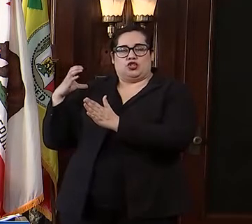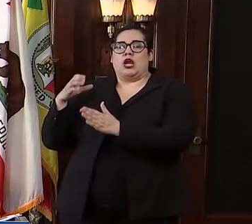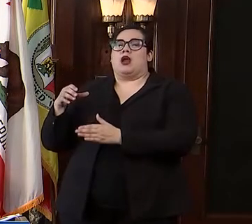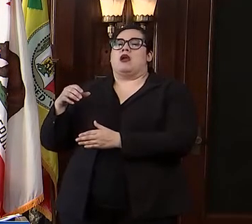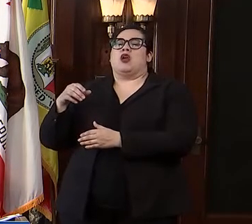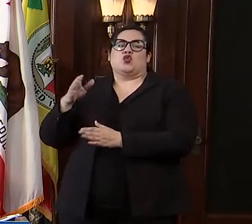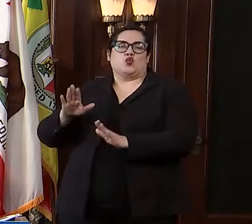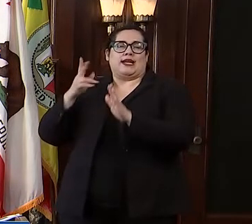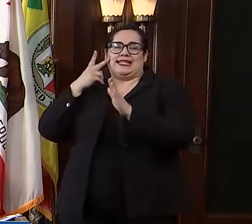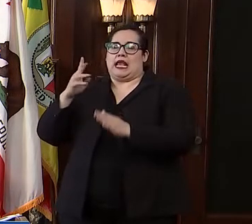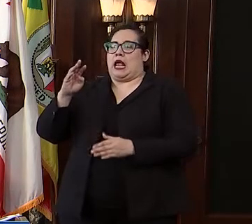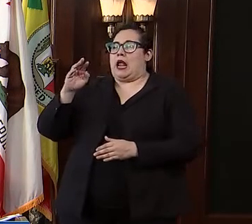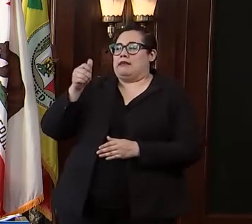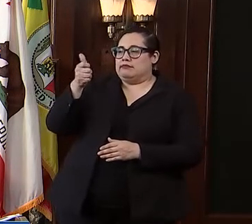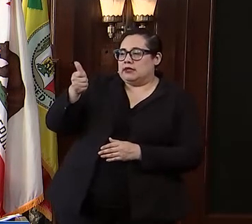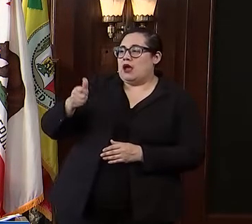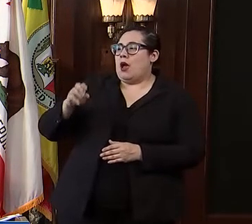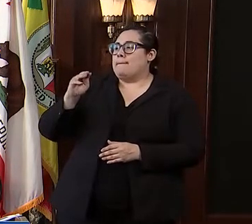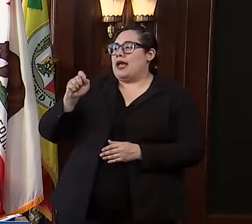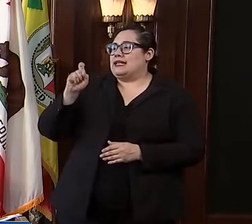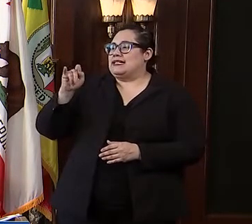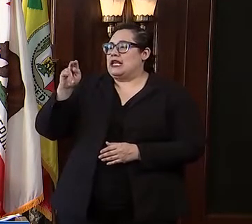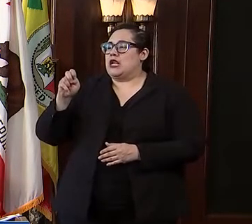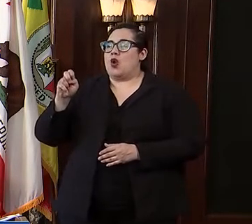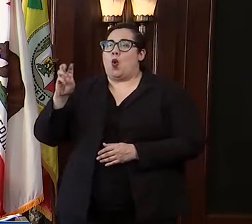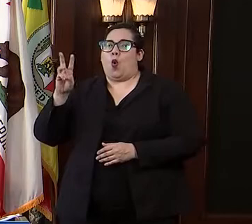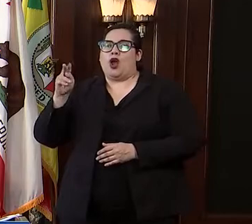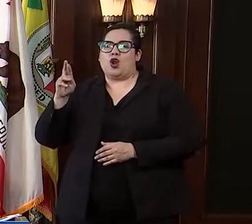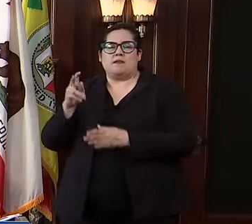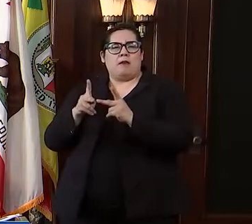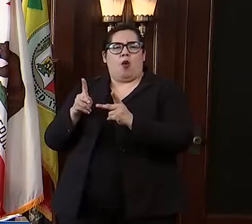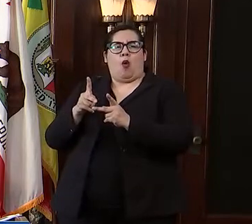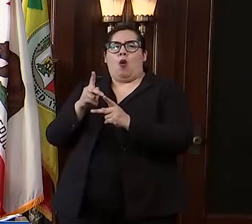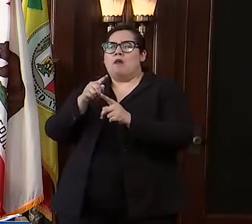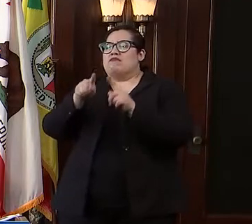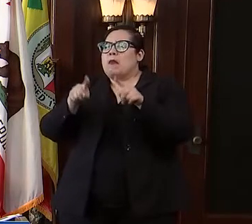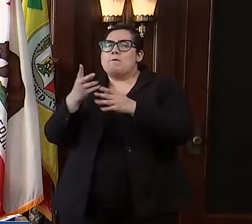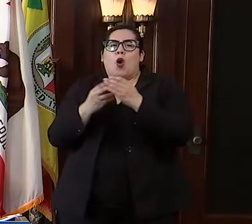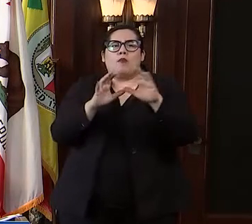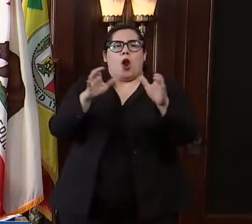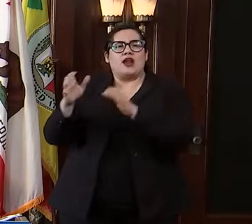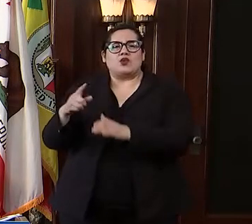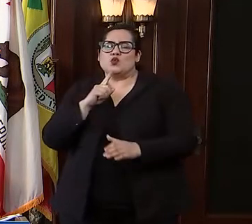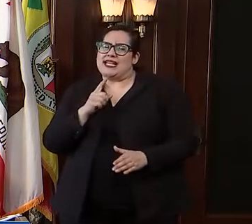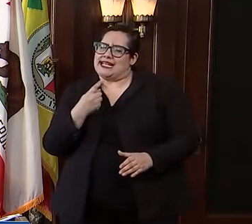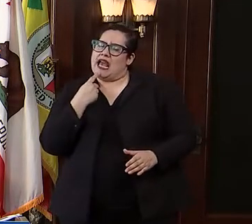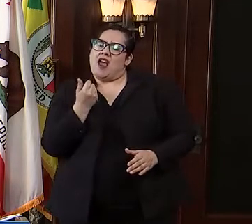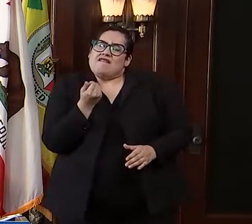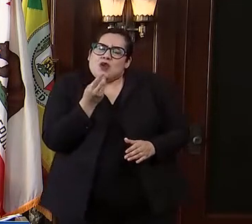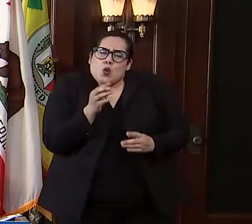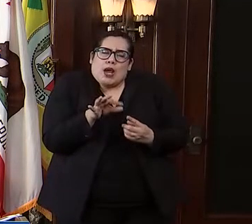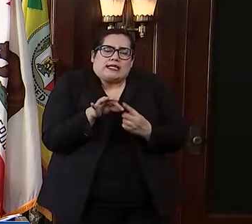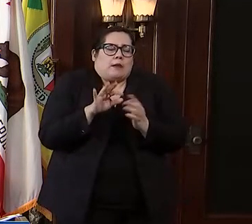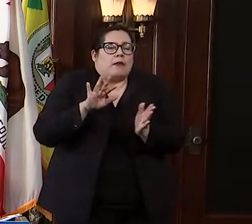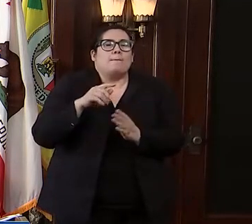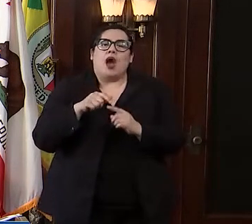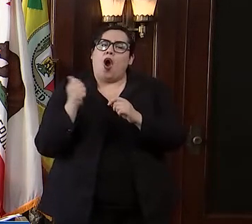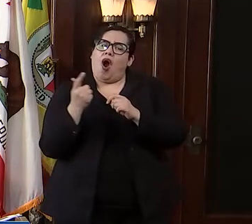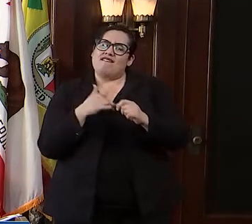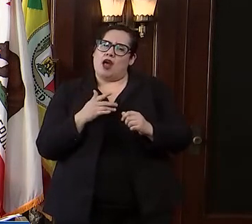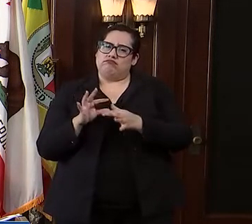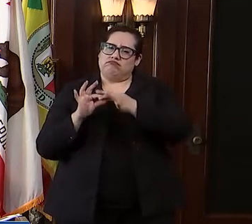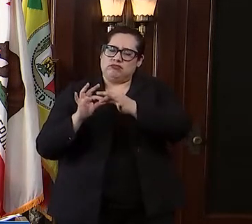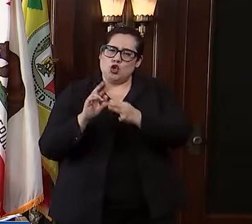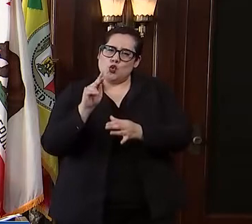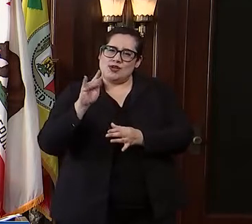and Maxine Waters, Ranking Member Scalise, and people from both parties who really said things, I thought, with a couple exceptions, with great unity, that